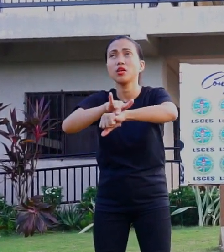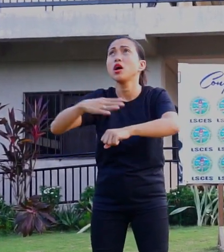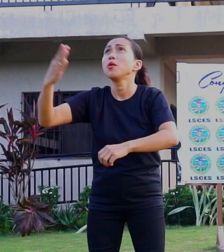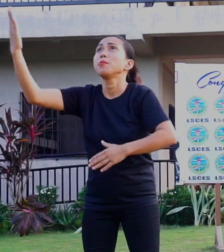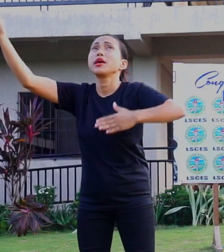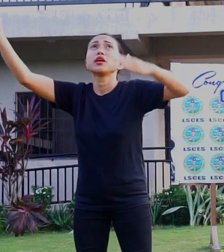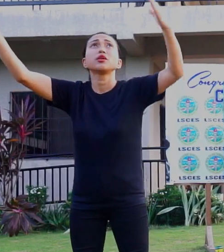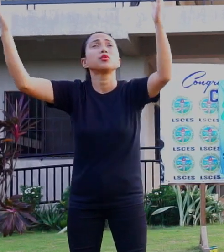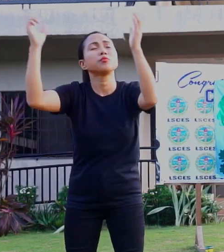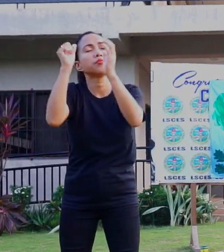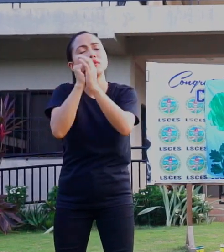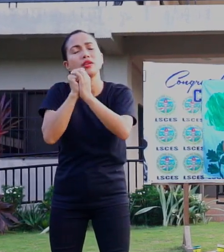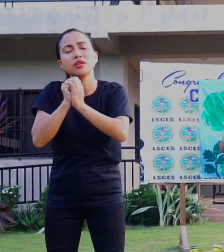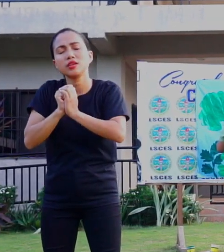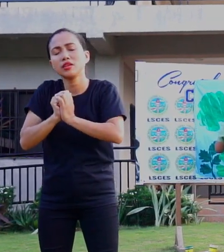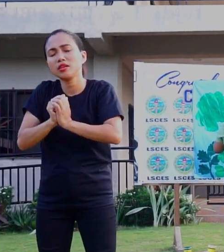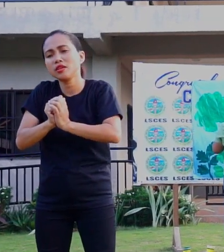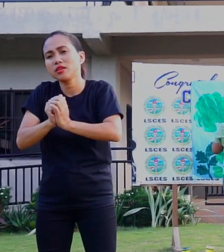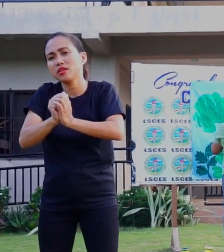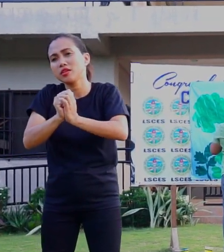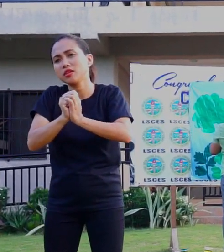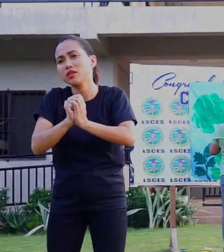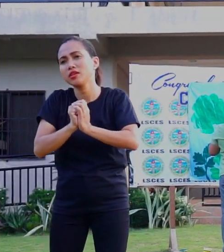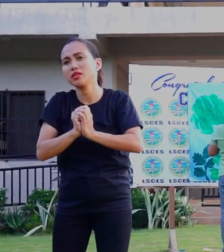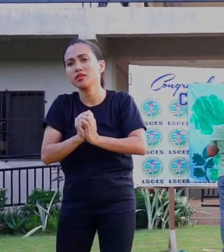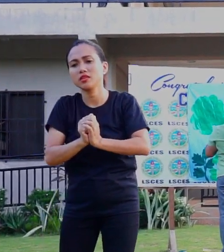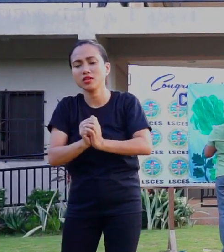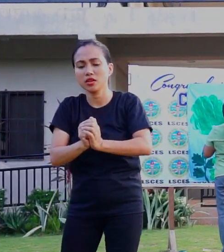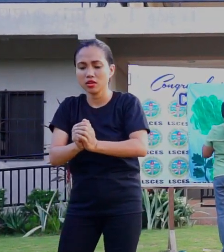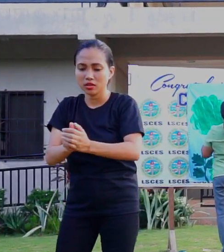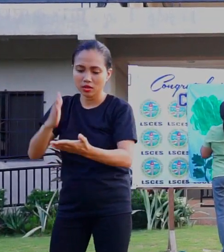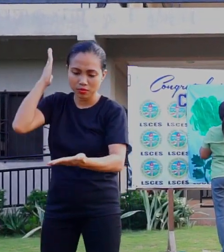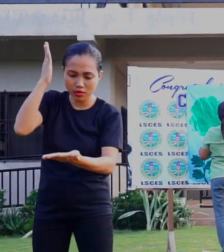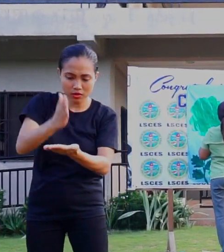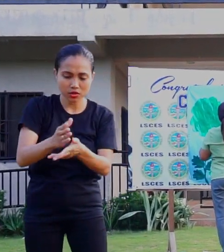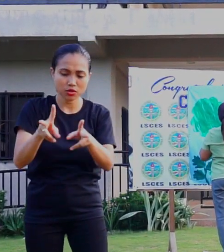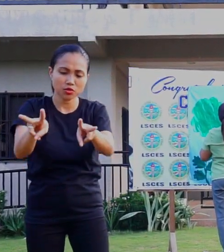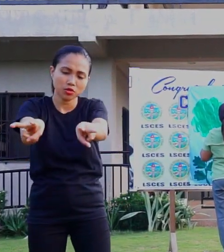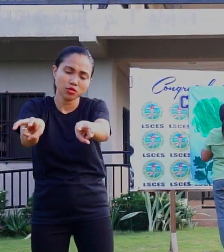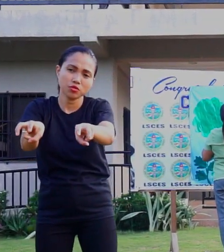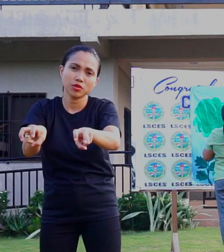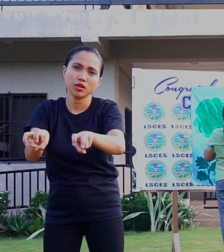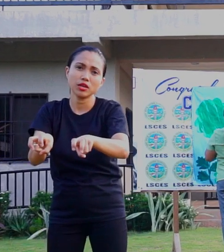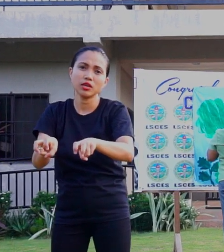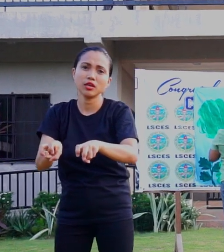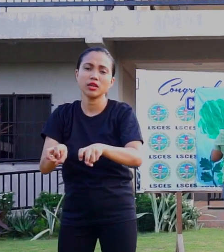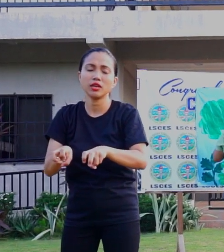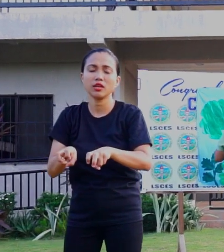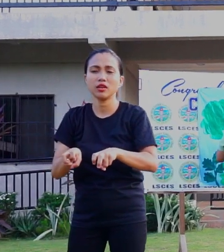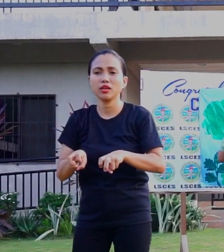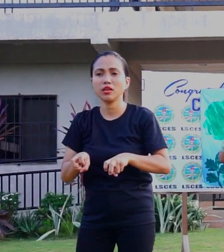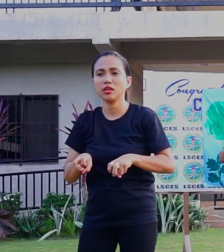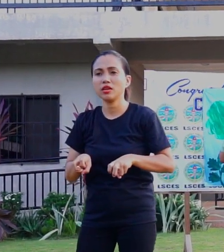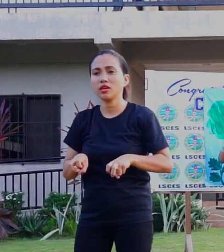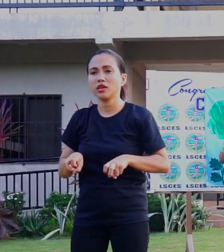Begging eyes please. Stop listening to greed.